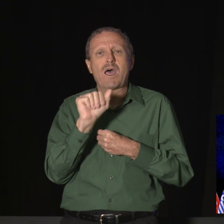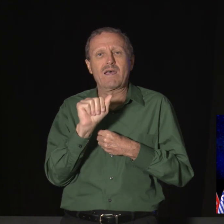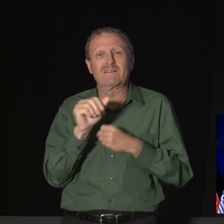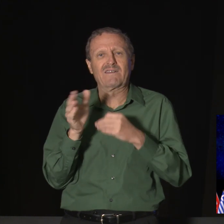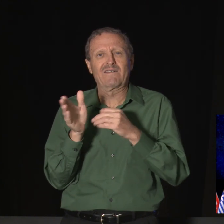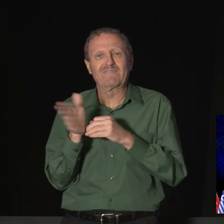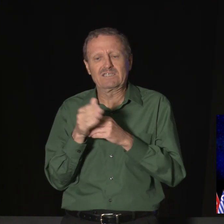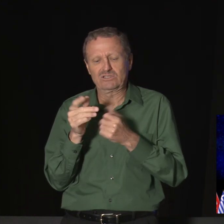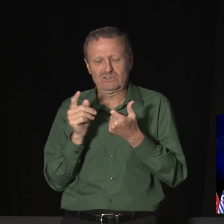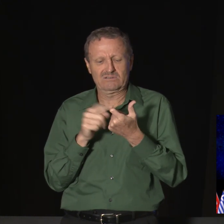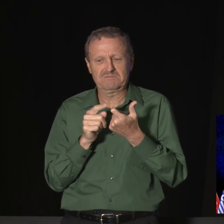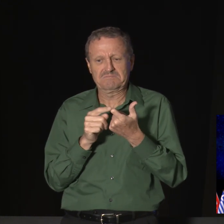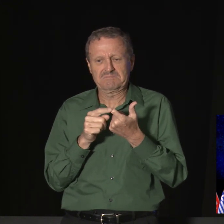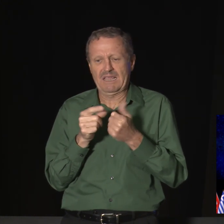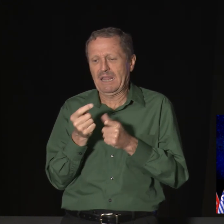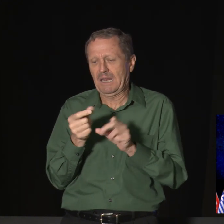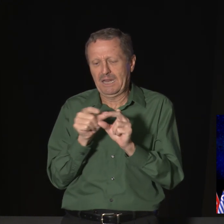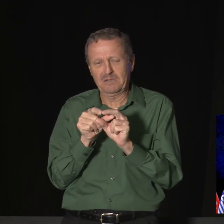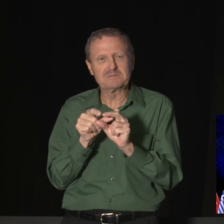and a piece of bread.